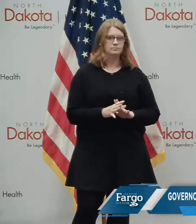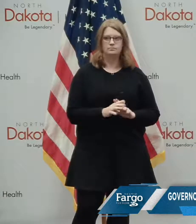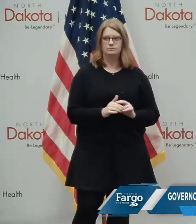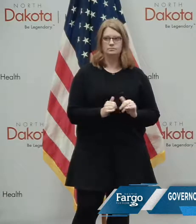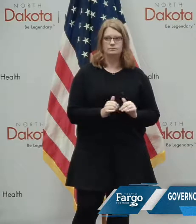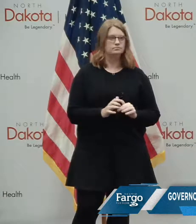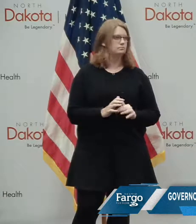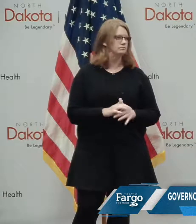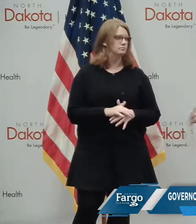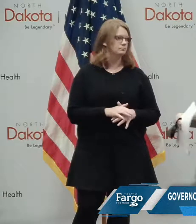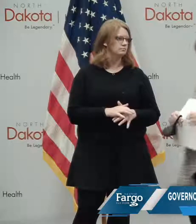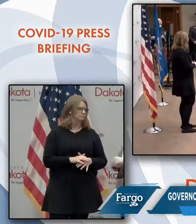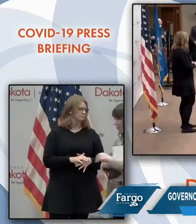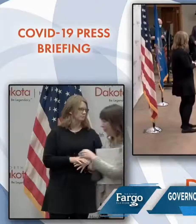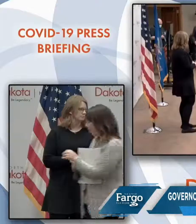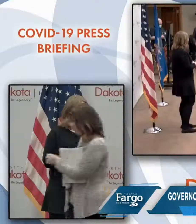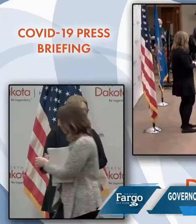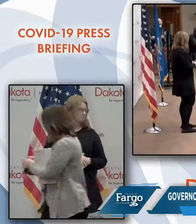Thanks.